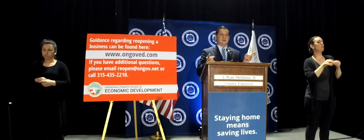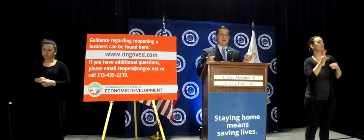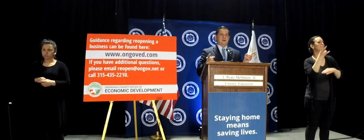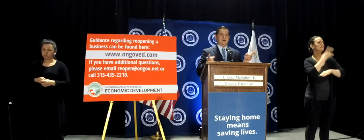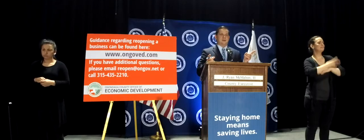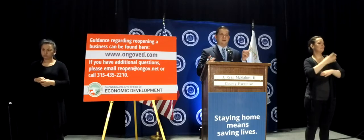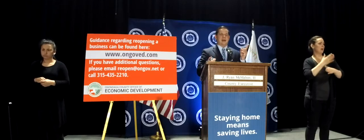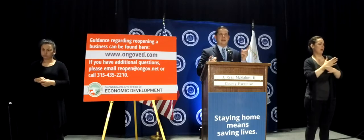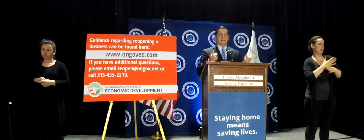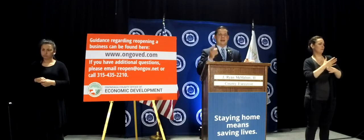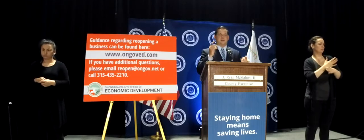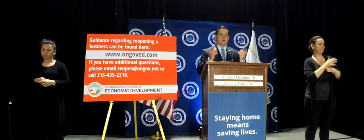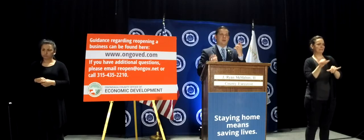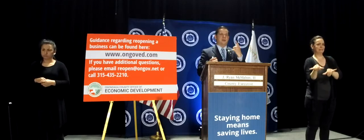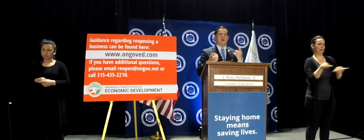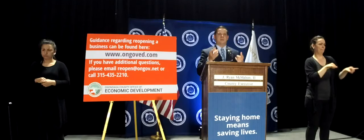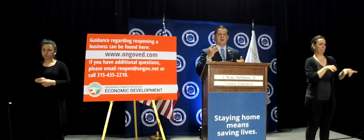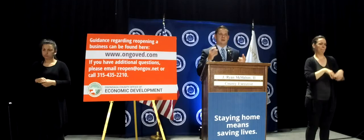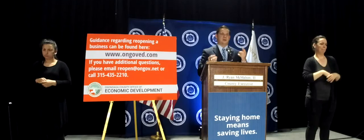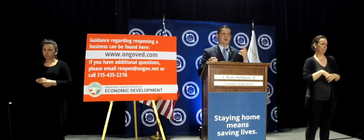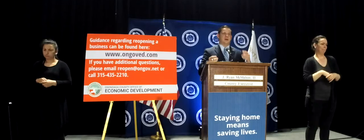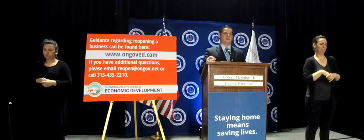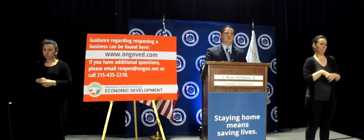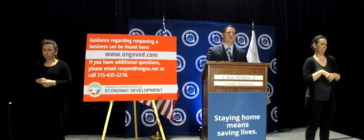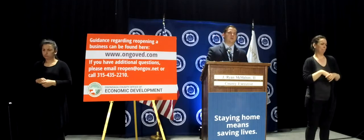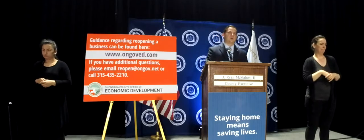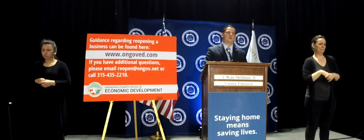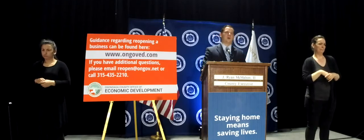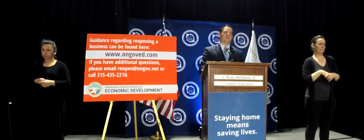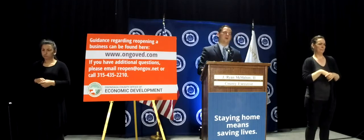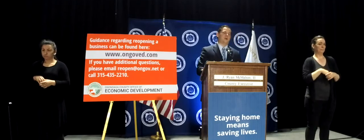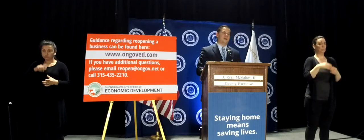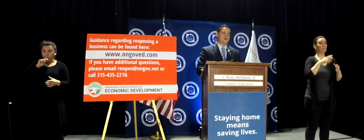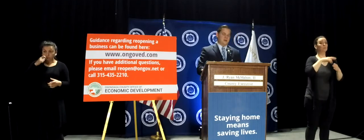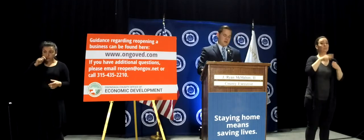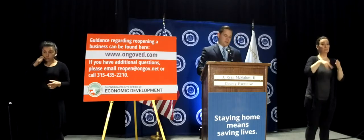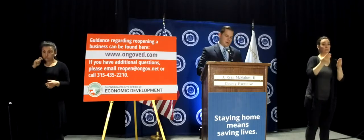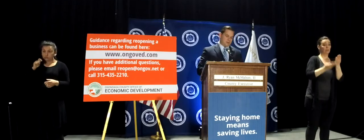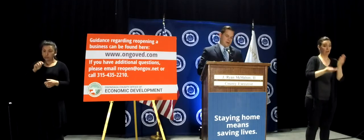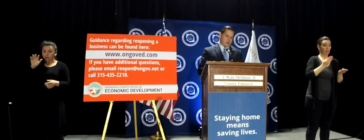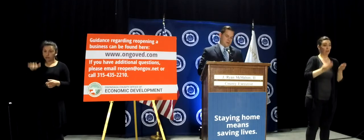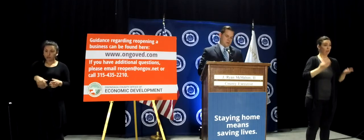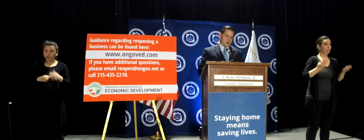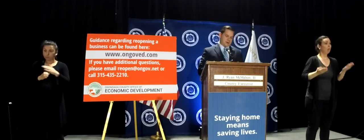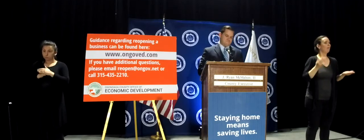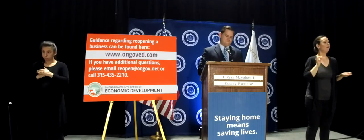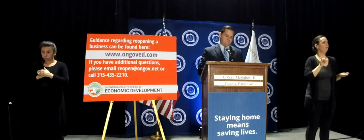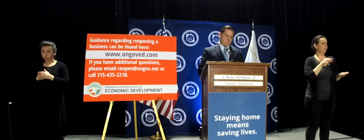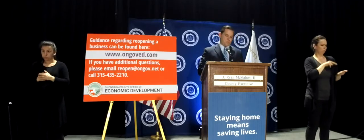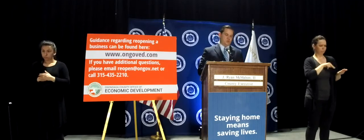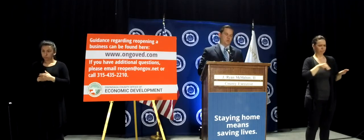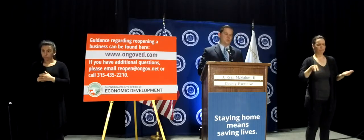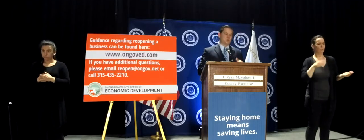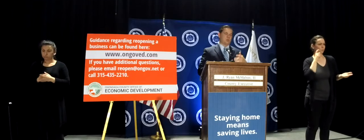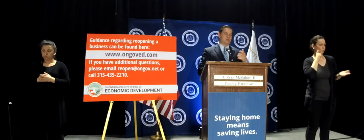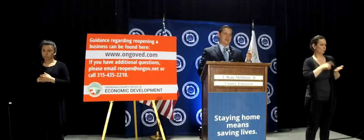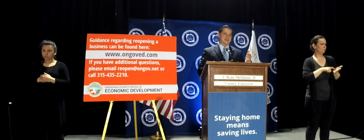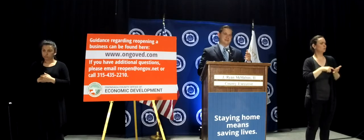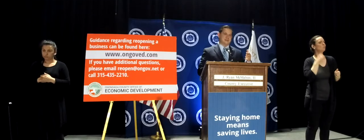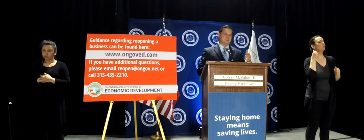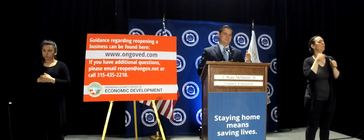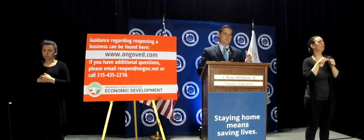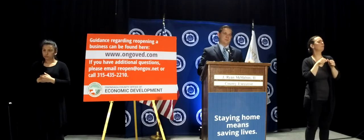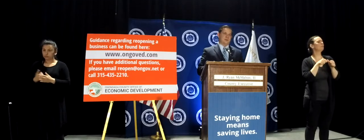essentially the lag time of when they come in through a 24-hour period. And remember now, we're doing so